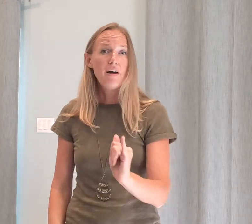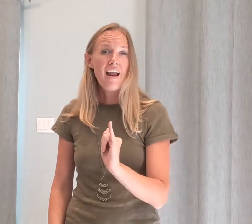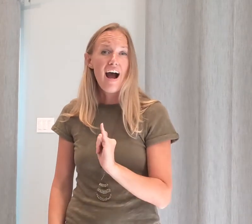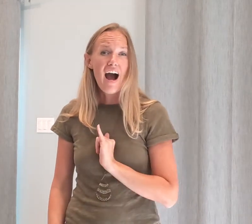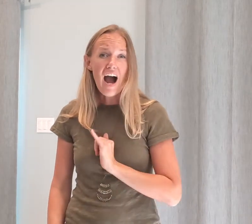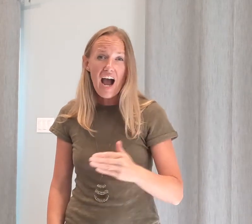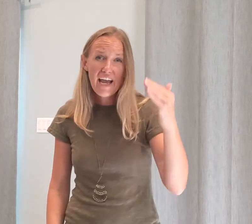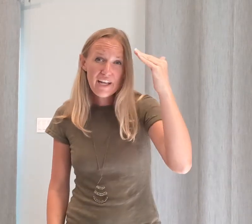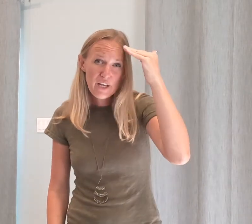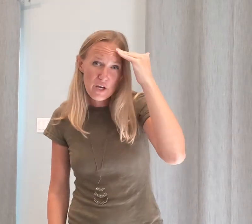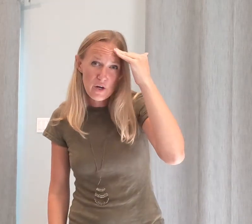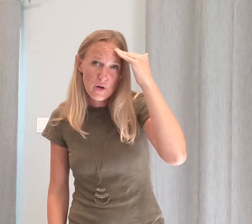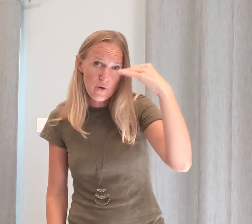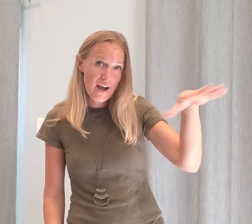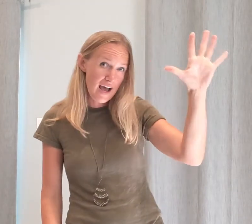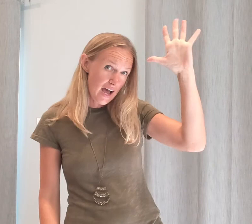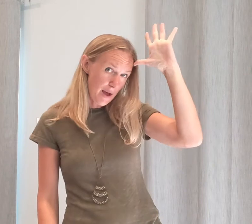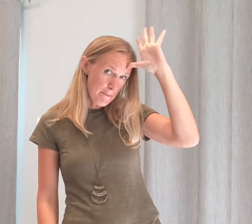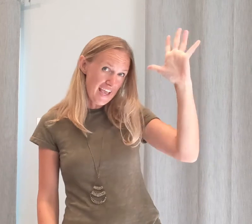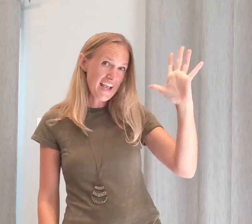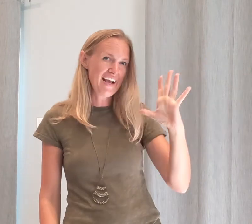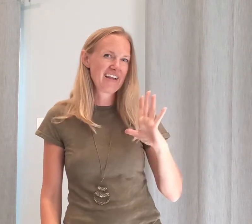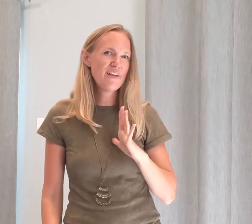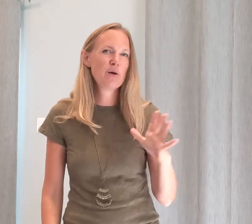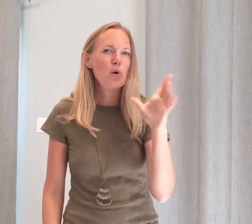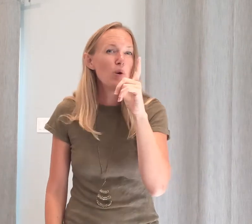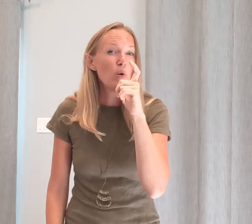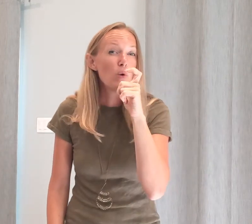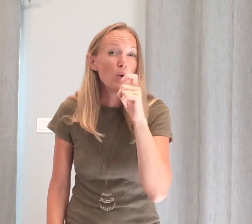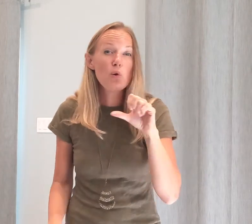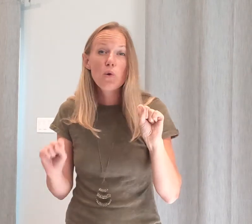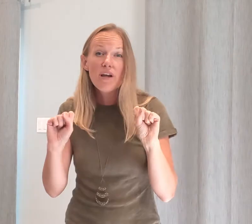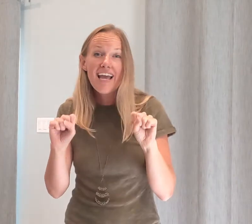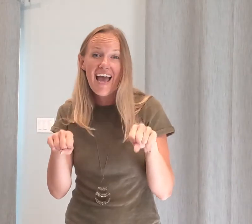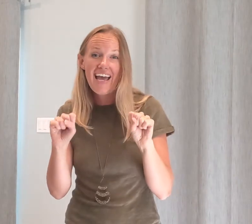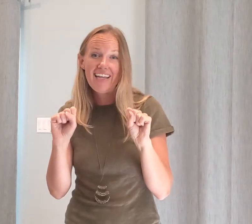but I know a man who can.